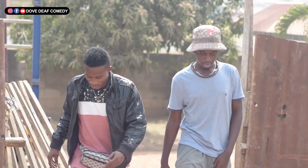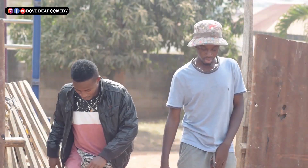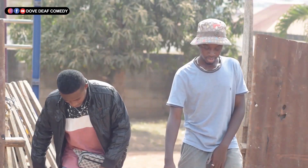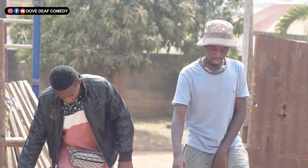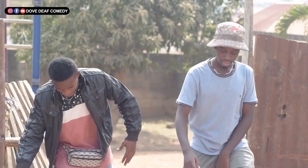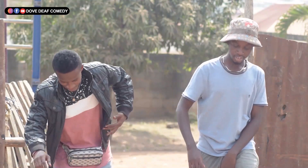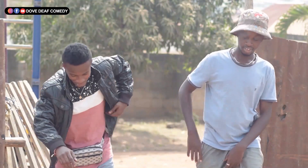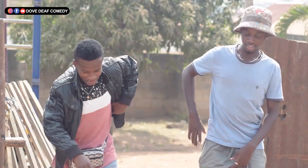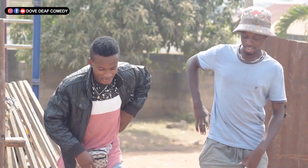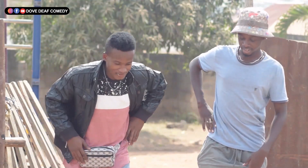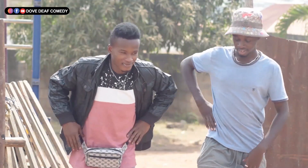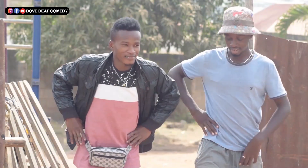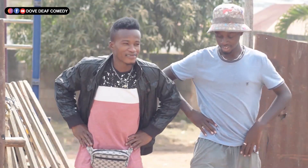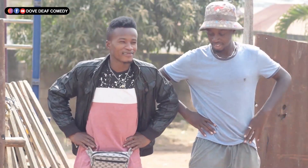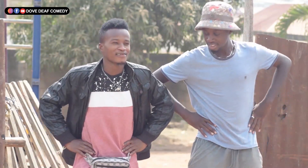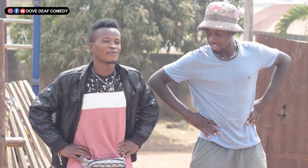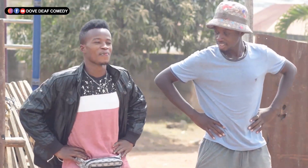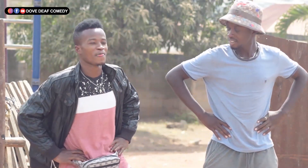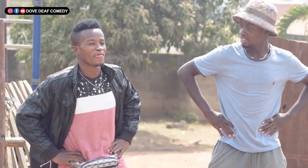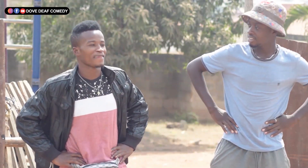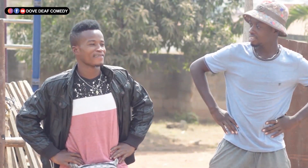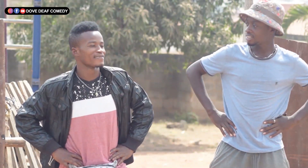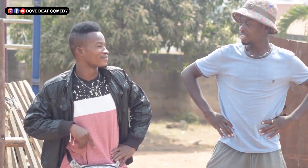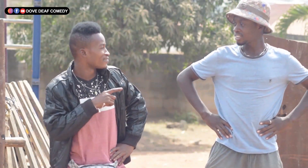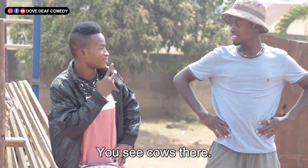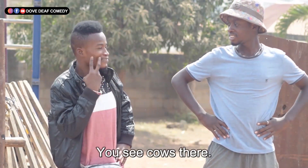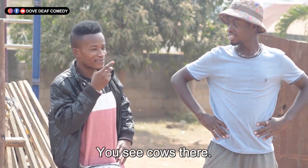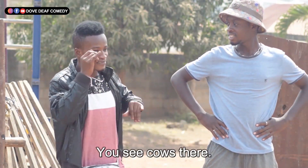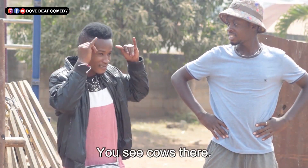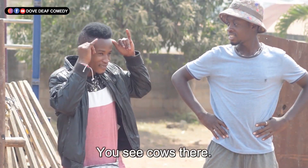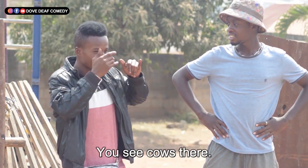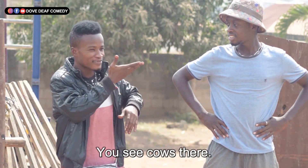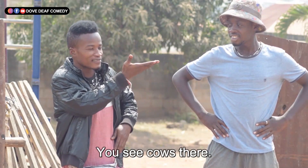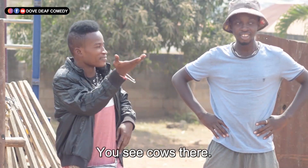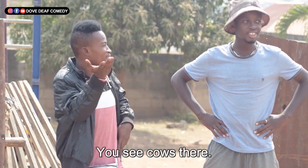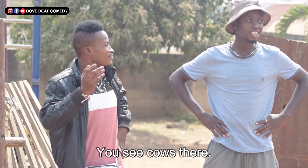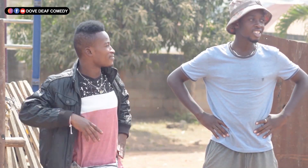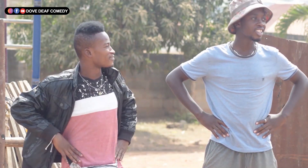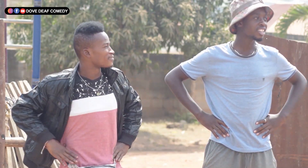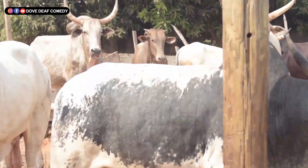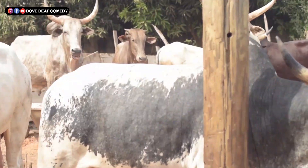You see cows there.